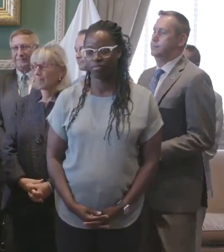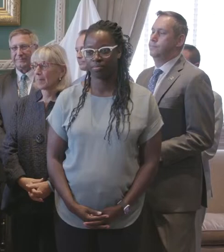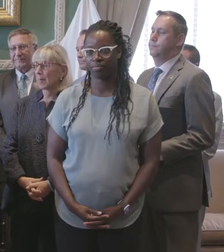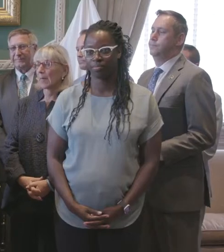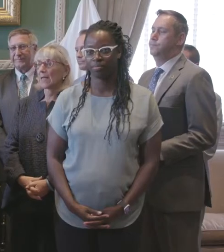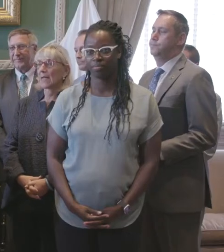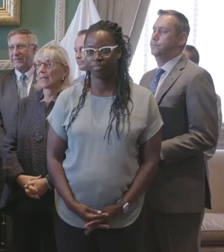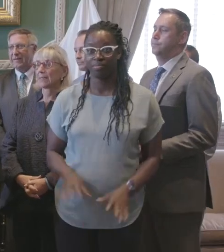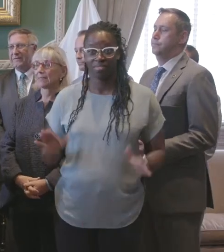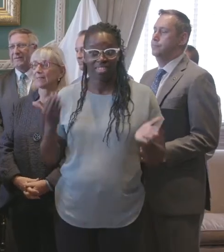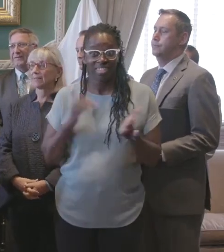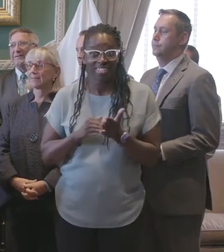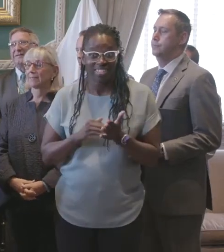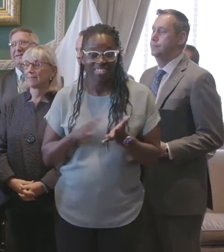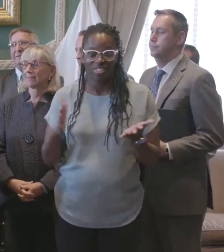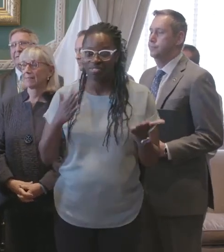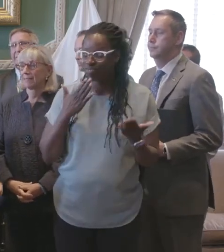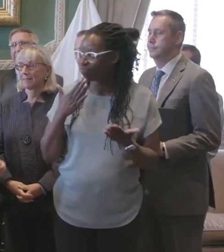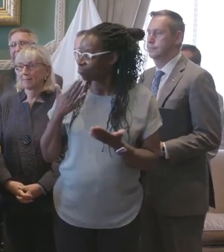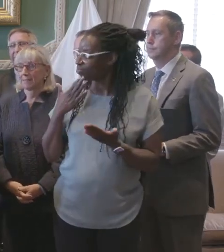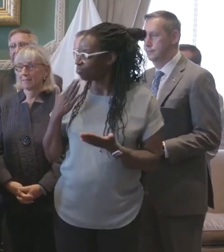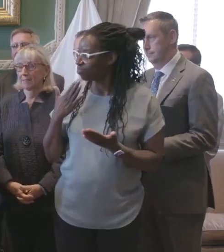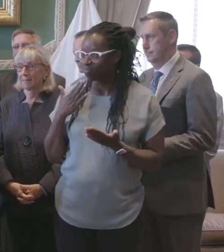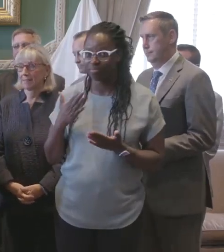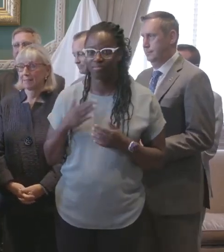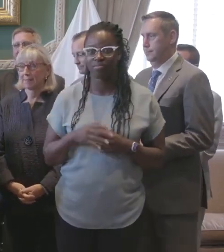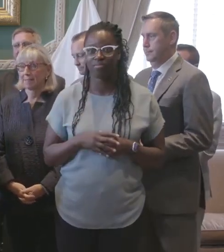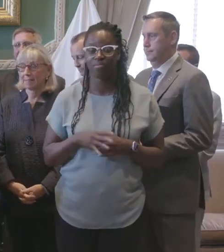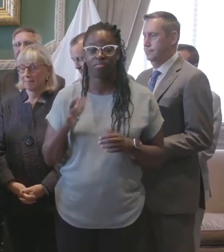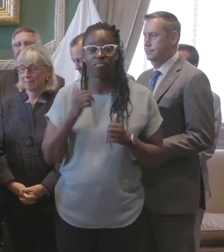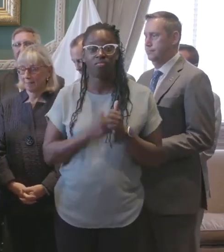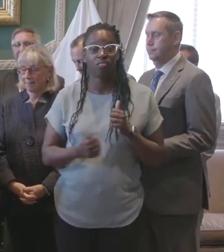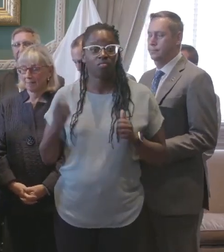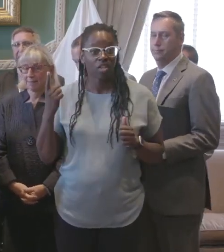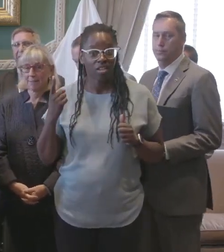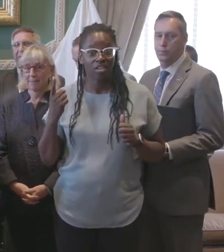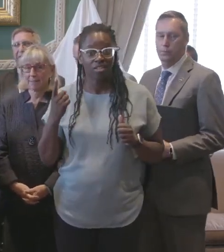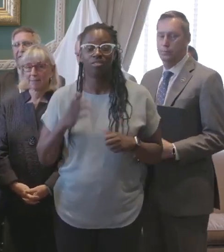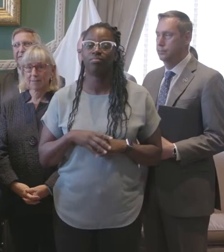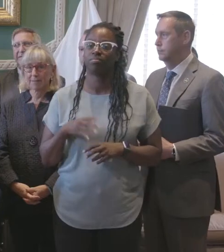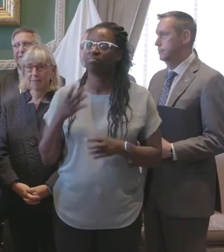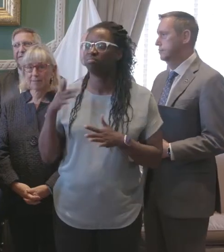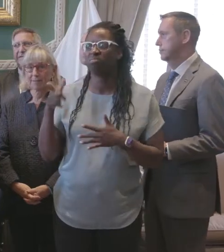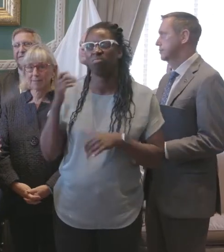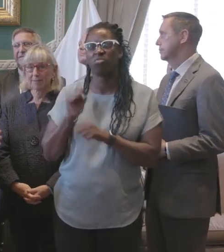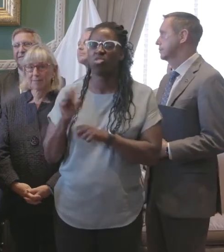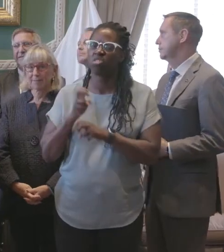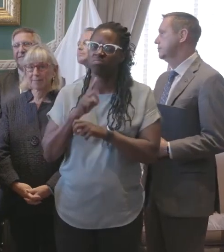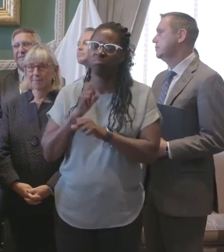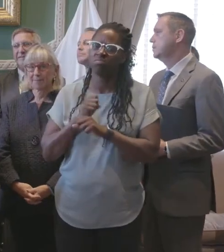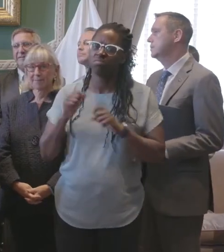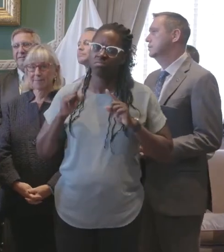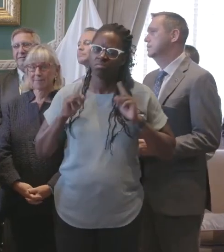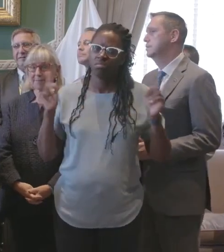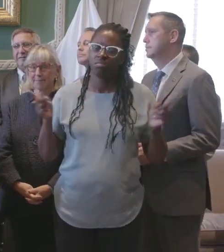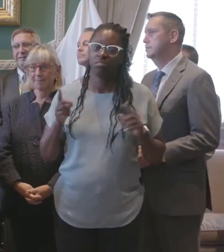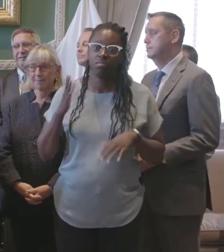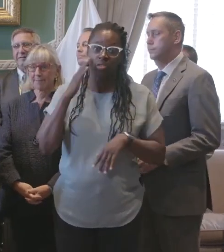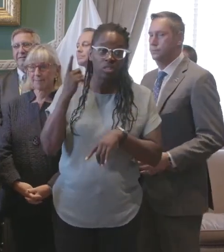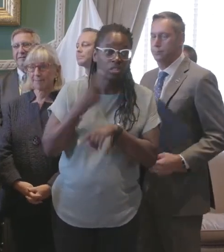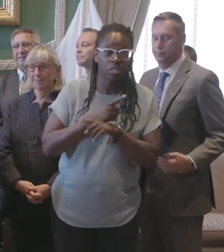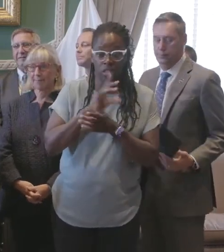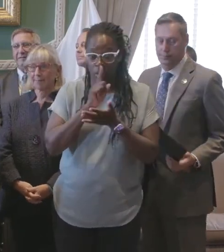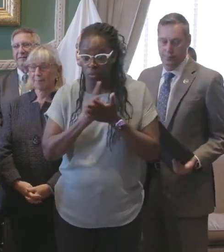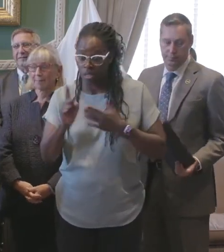Again, thank you, and thank you to everybody who has worked very, very hard over days, weeks, months to get us to this